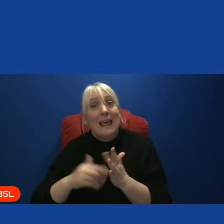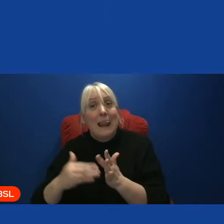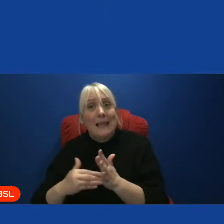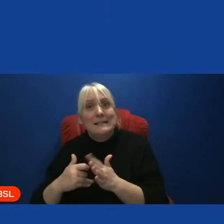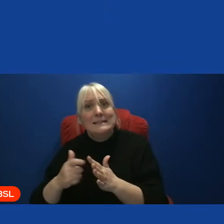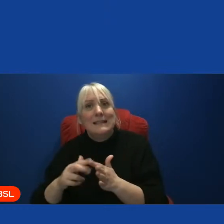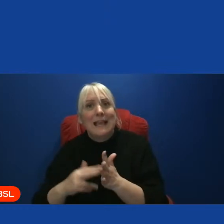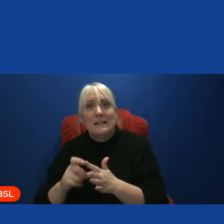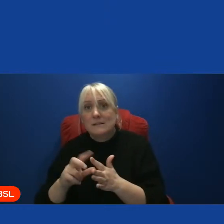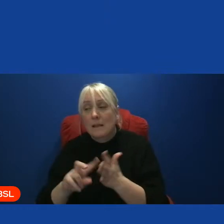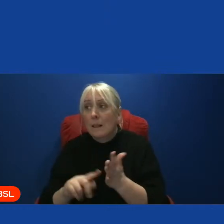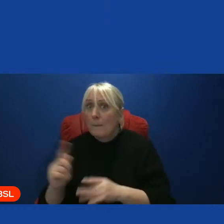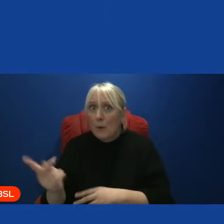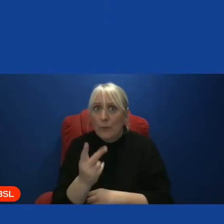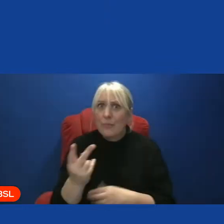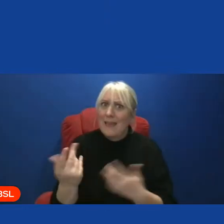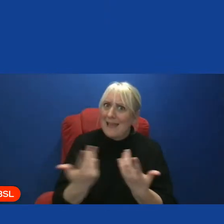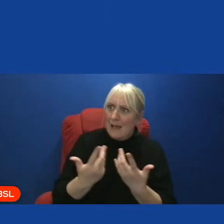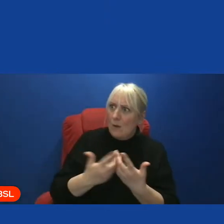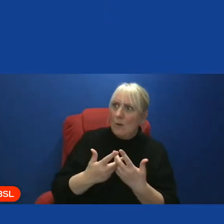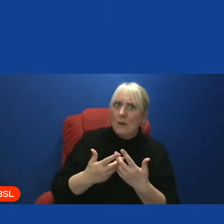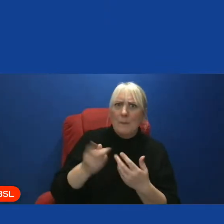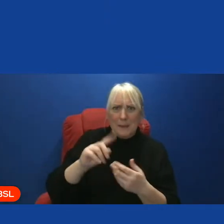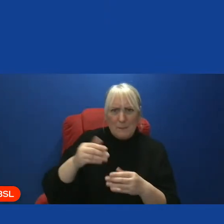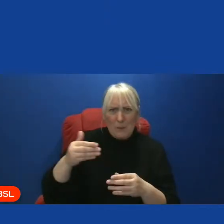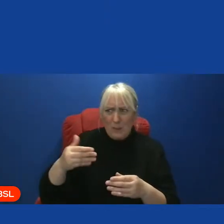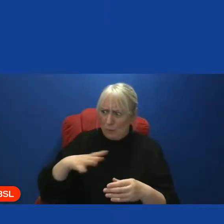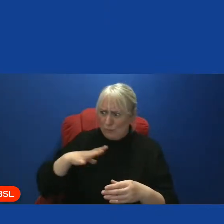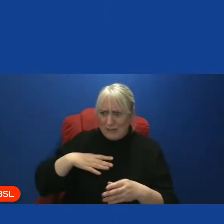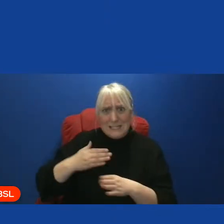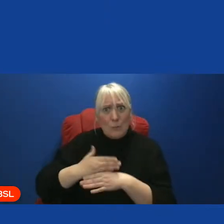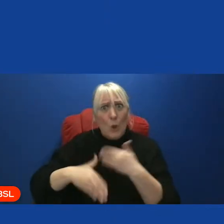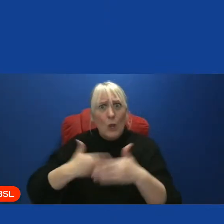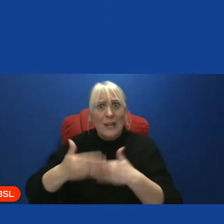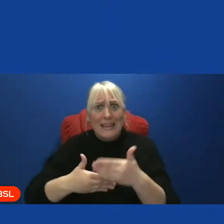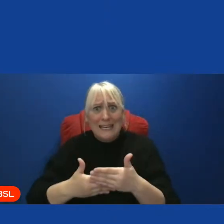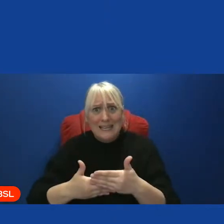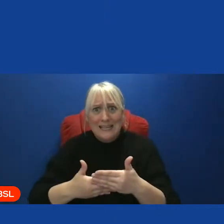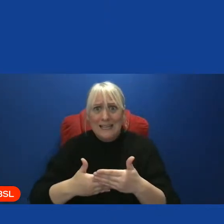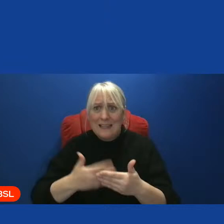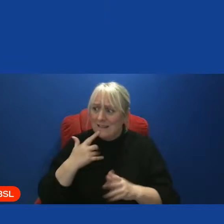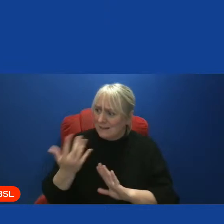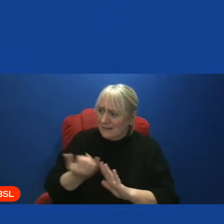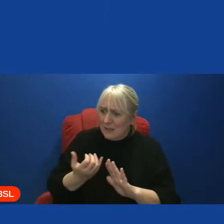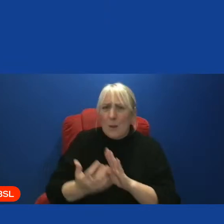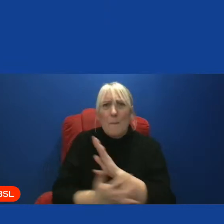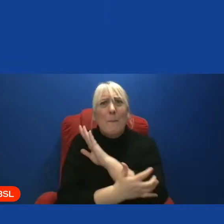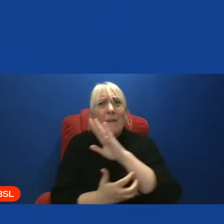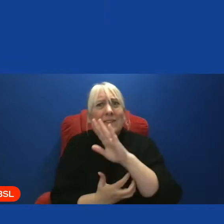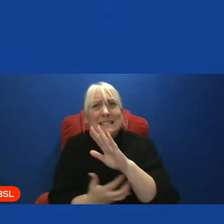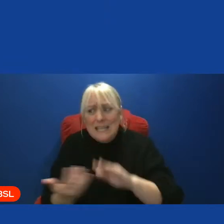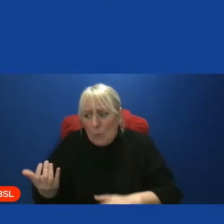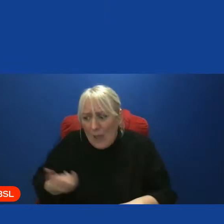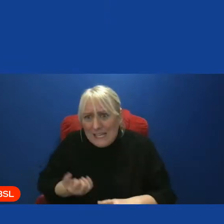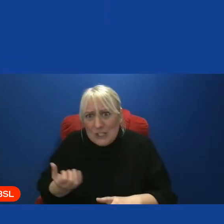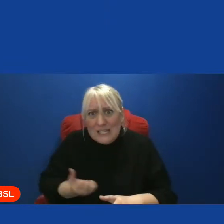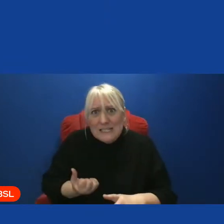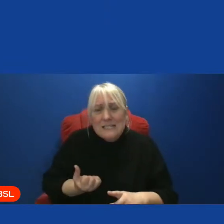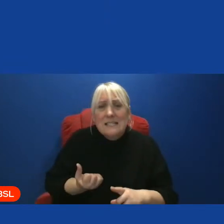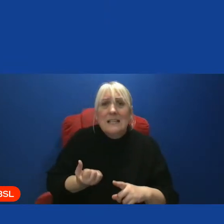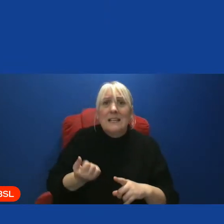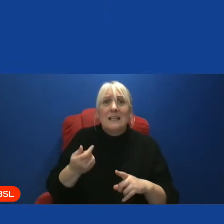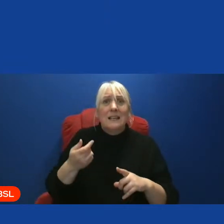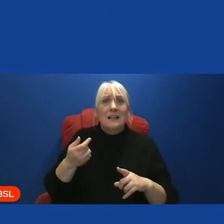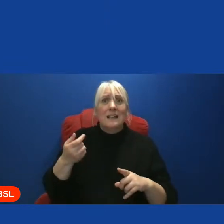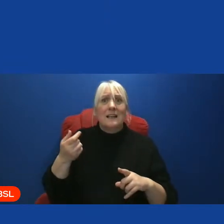work are having to claim because their pay is so low, they're on poverty wages? From private sector employees is bad enough, but